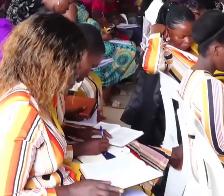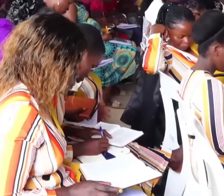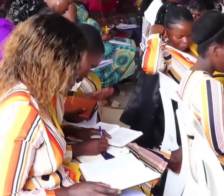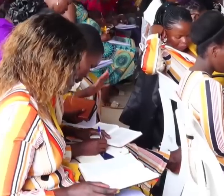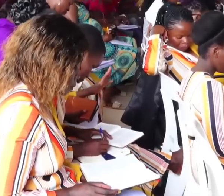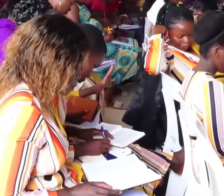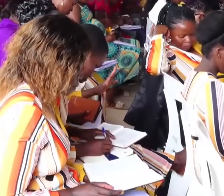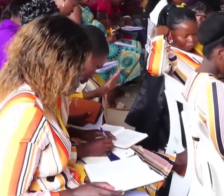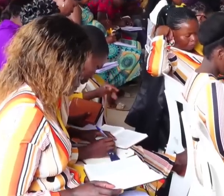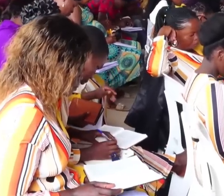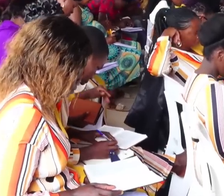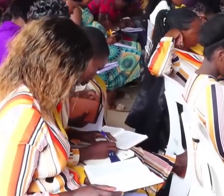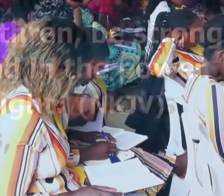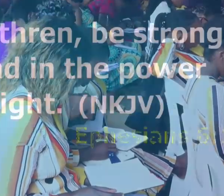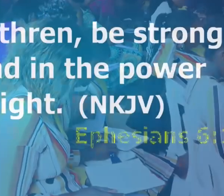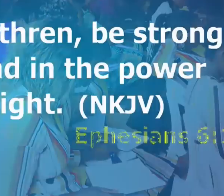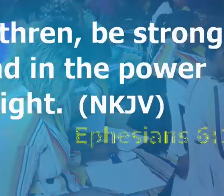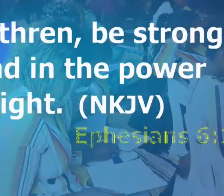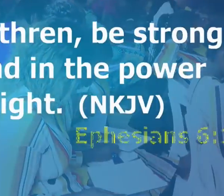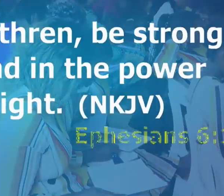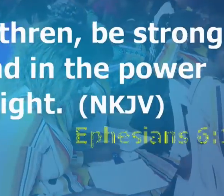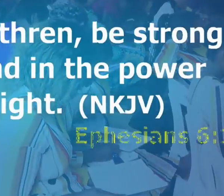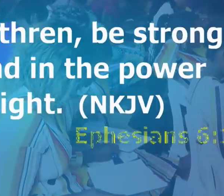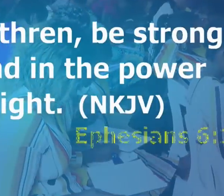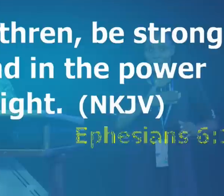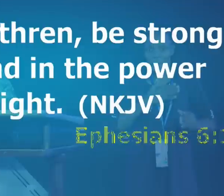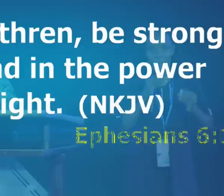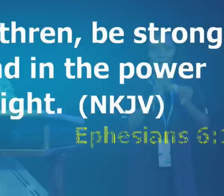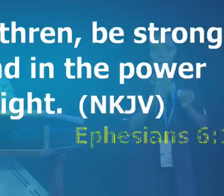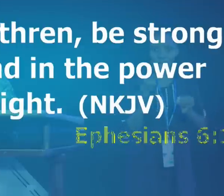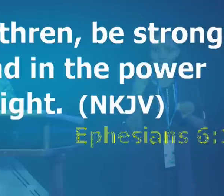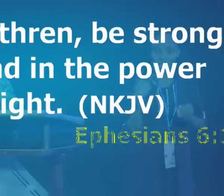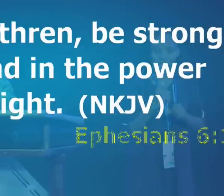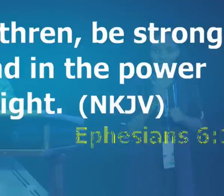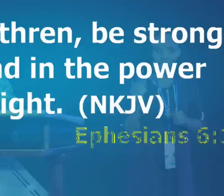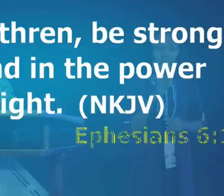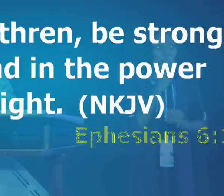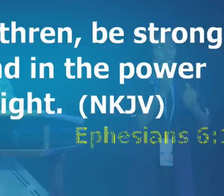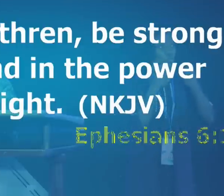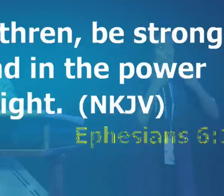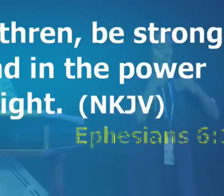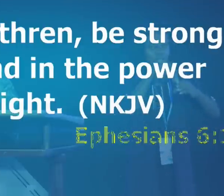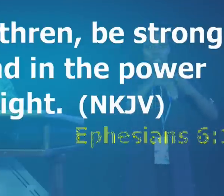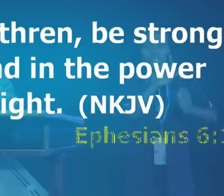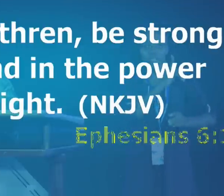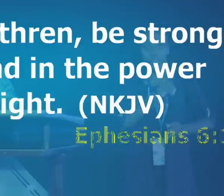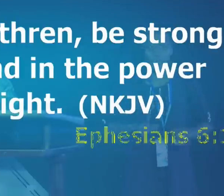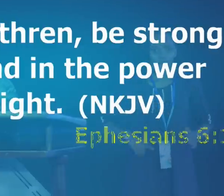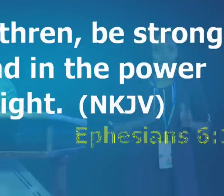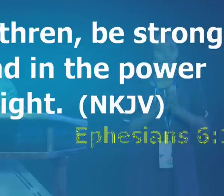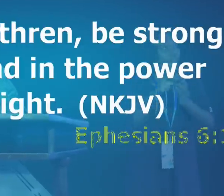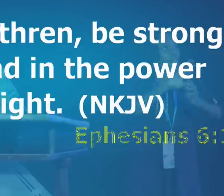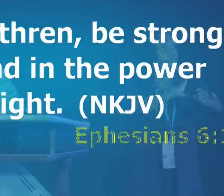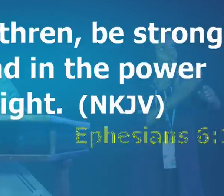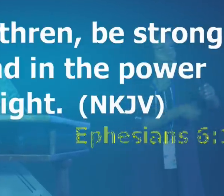the verses 10. Finally, my brethren, be strong in the Lord and in the power of